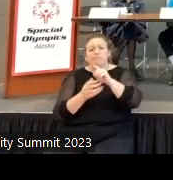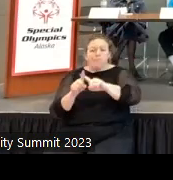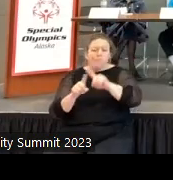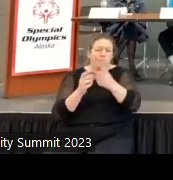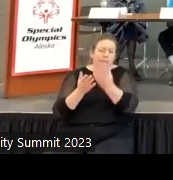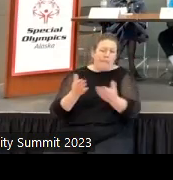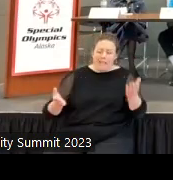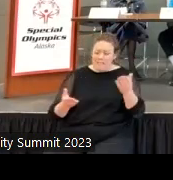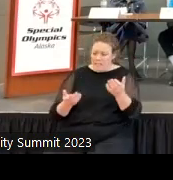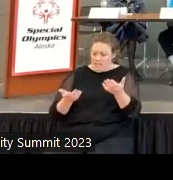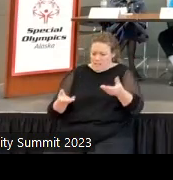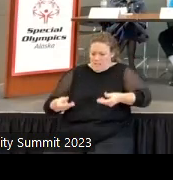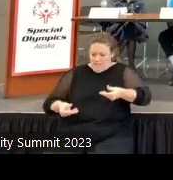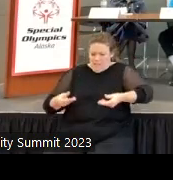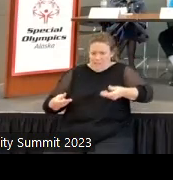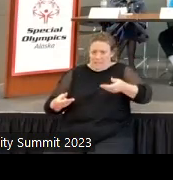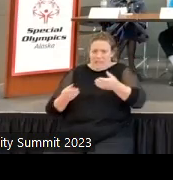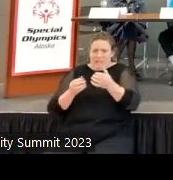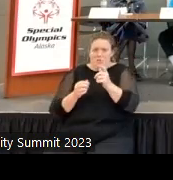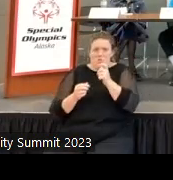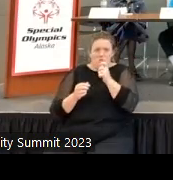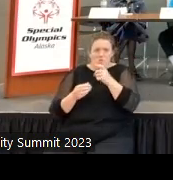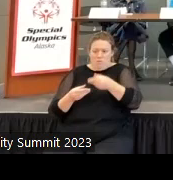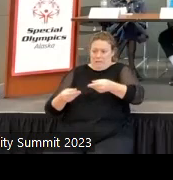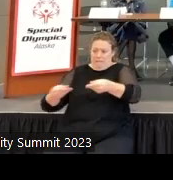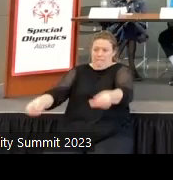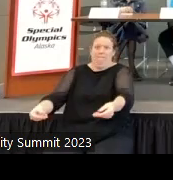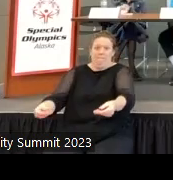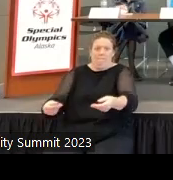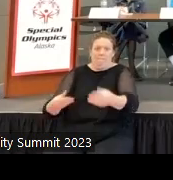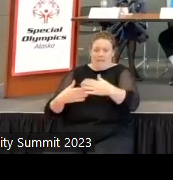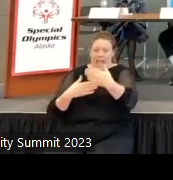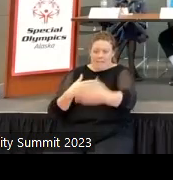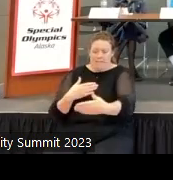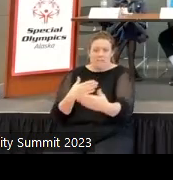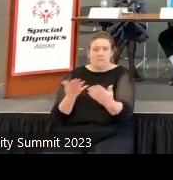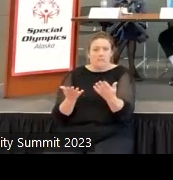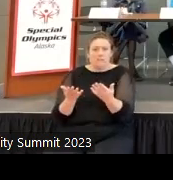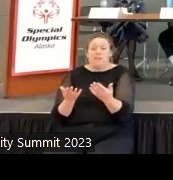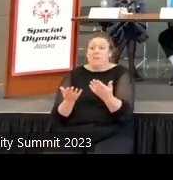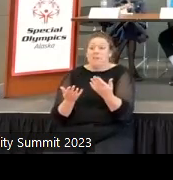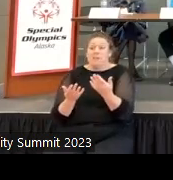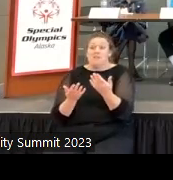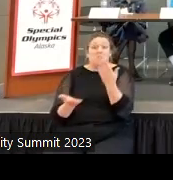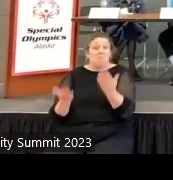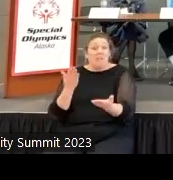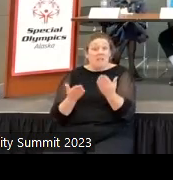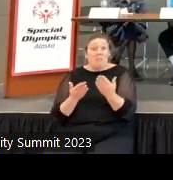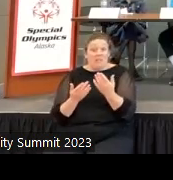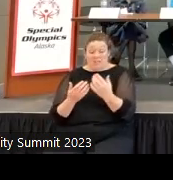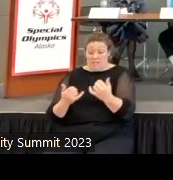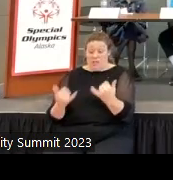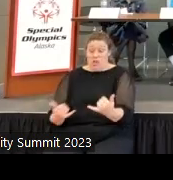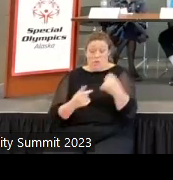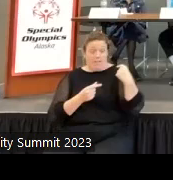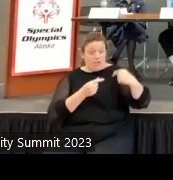that they get passed on to successive generations that may not be meaningful to them at this moment,